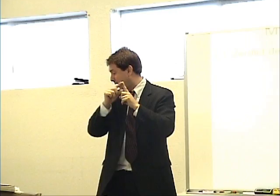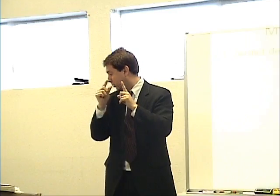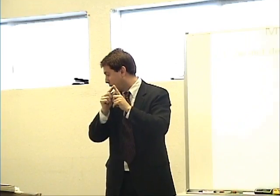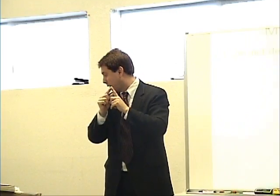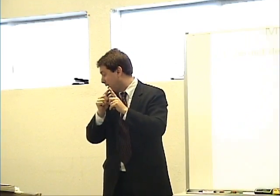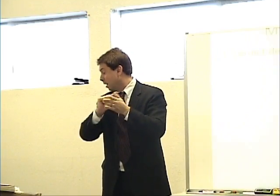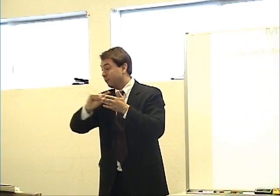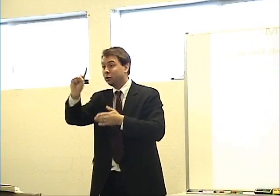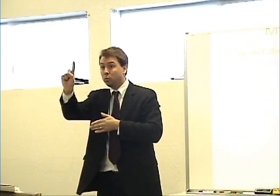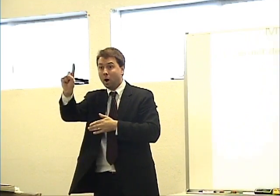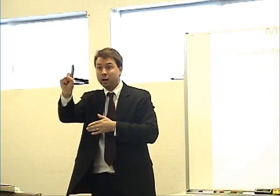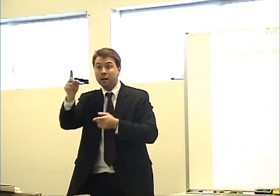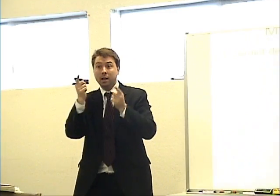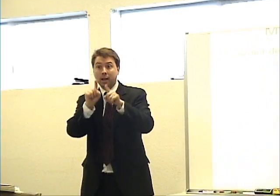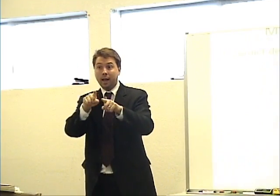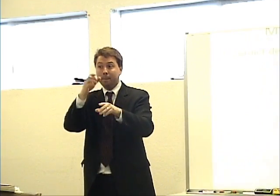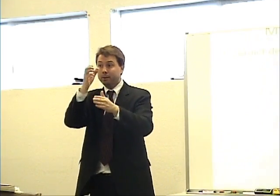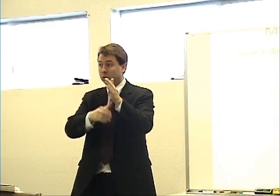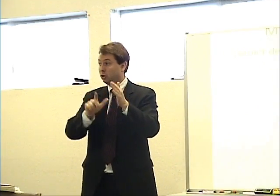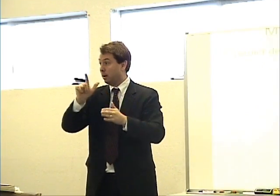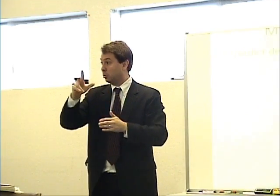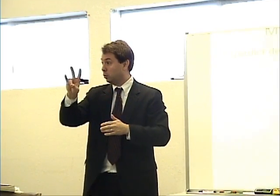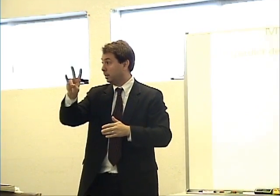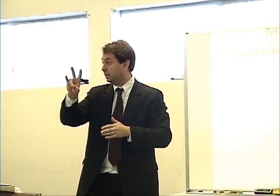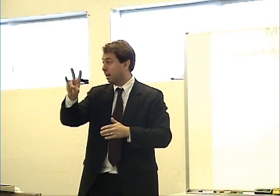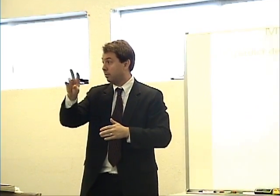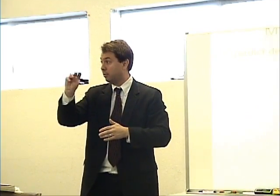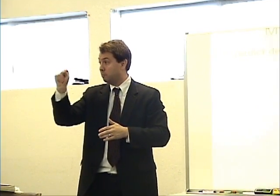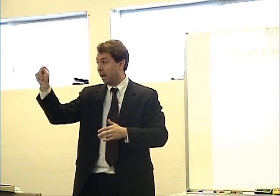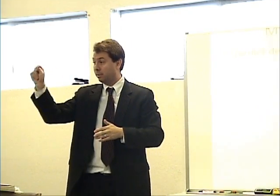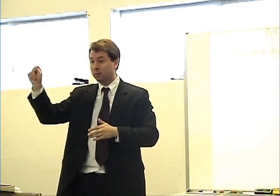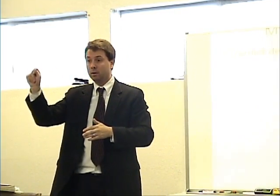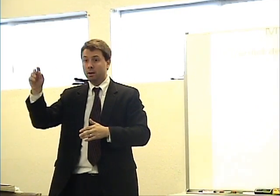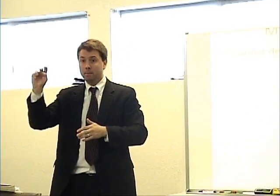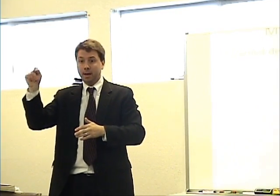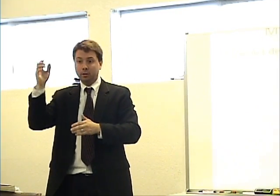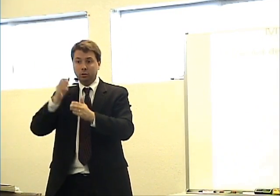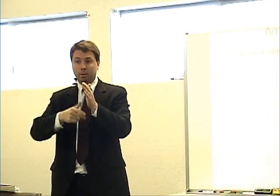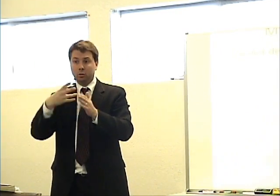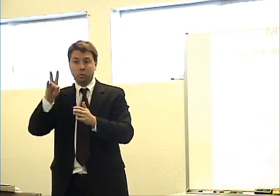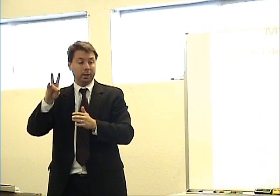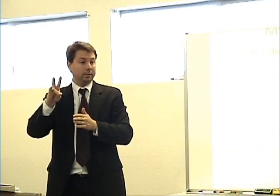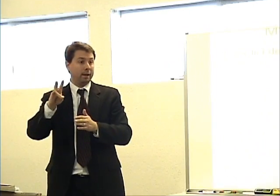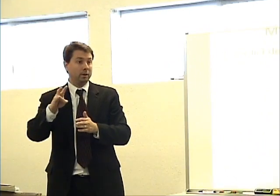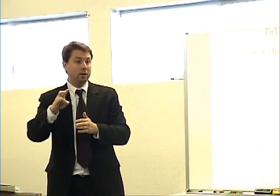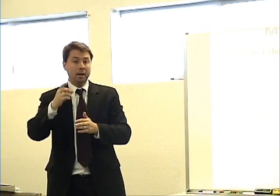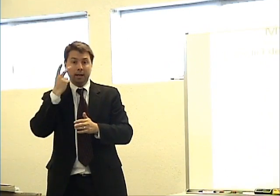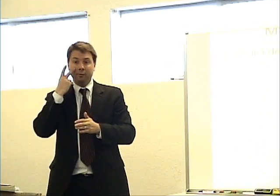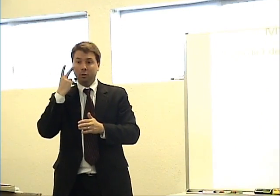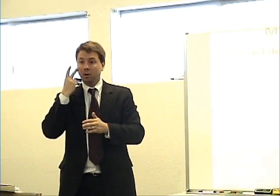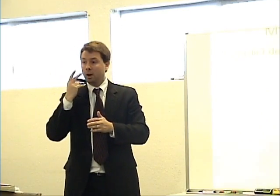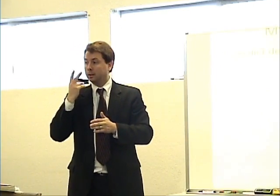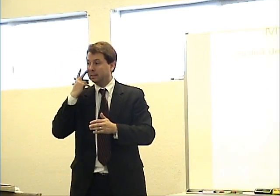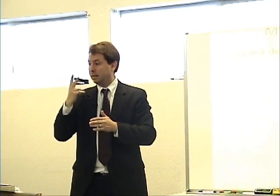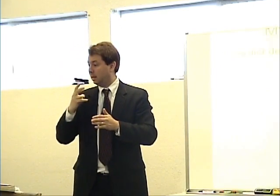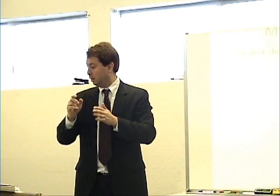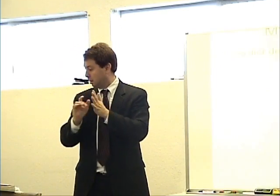God's Word. Verse 1, it happens in chapter 27 of Matthew. Matthew chapter 27, if you see the